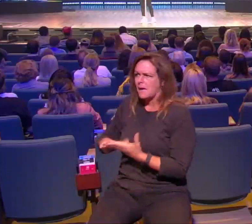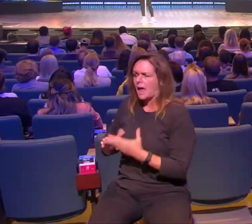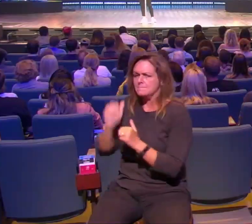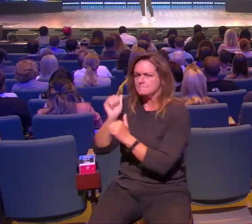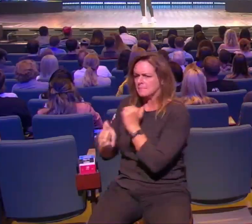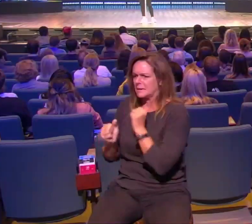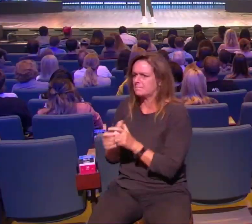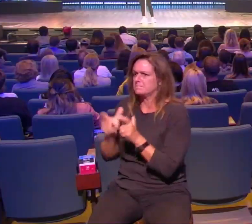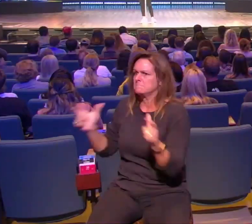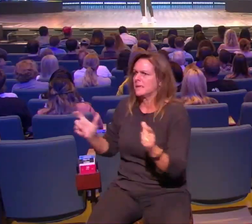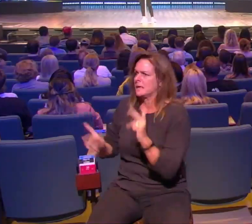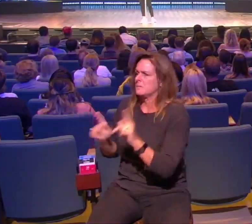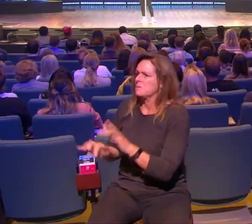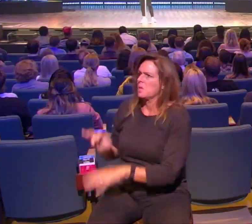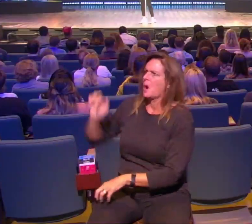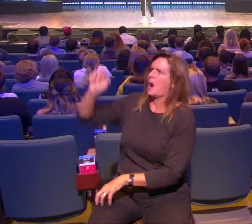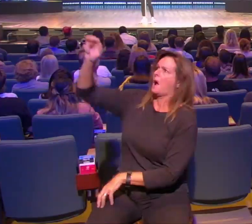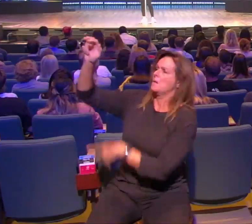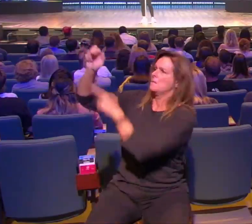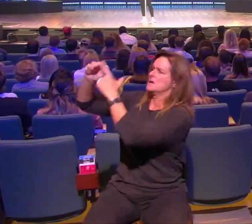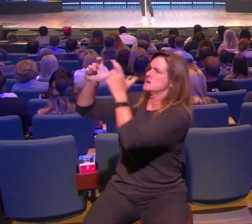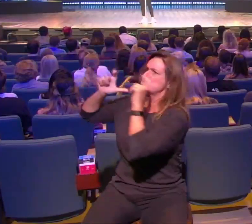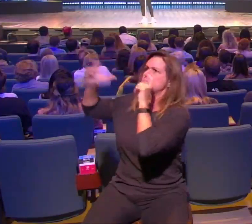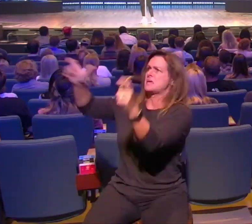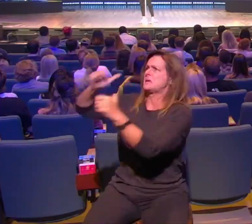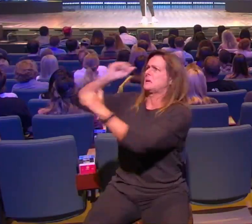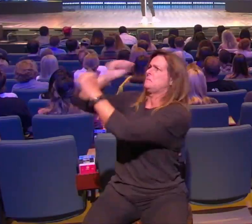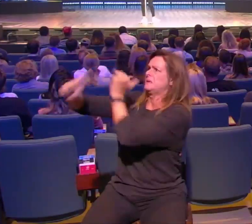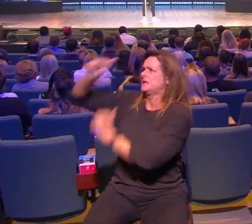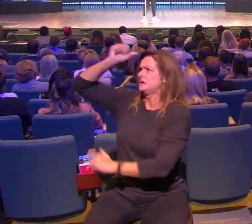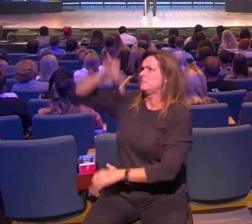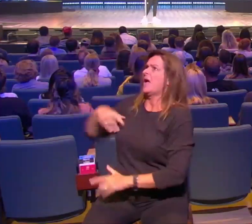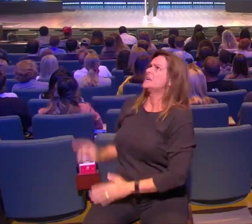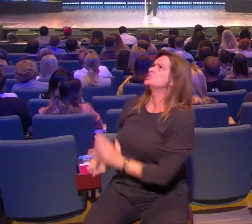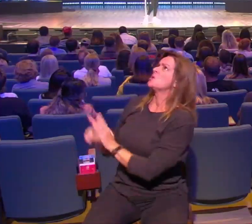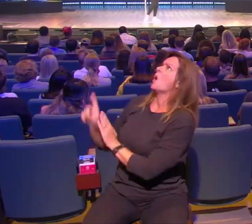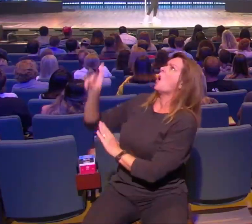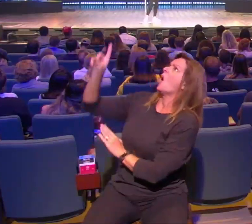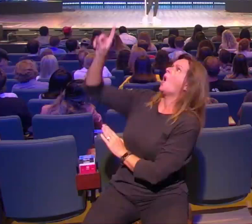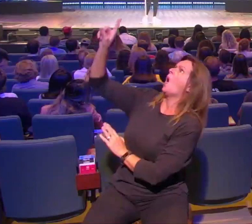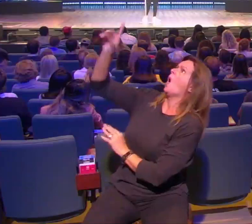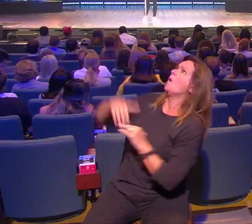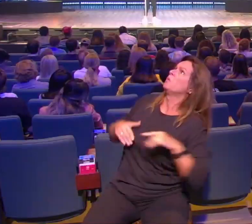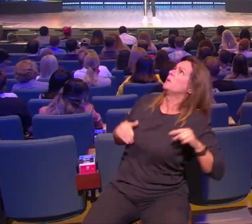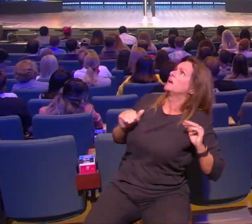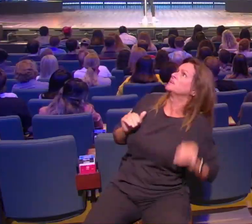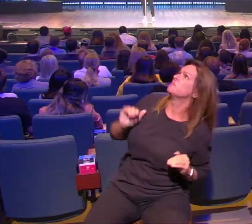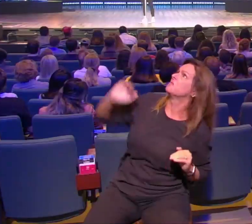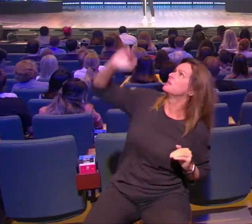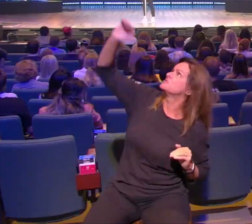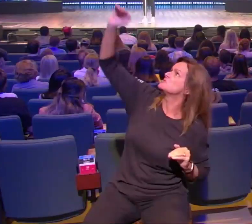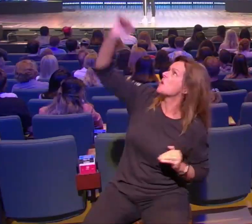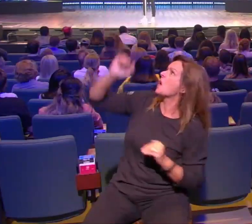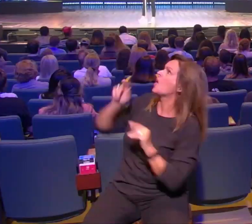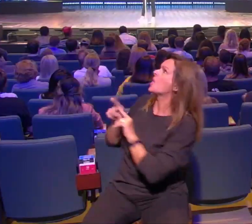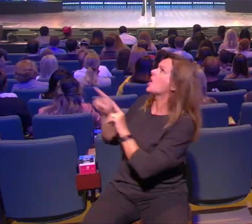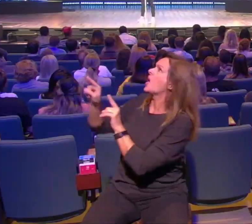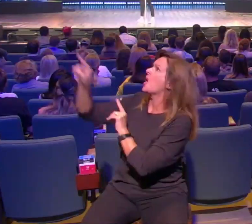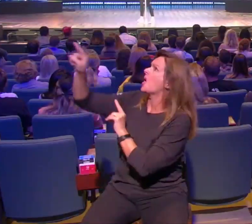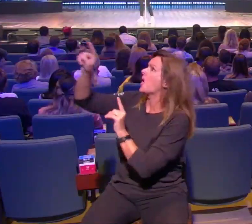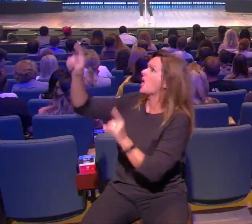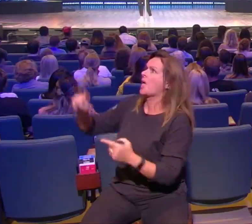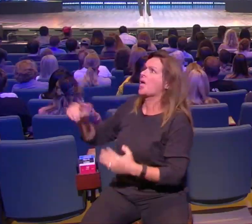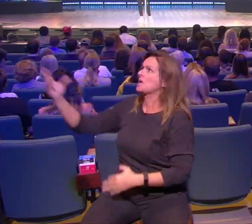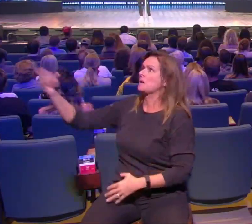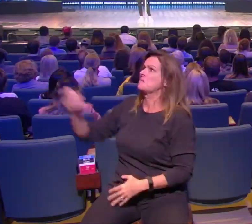their choice not to go into the Promised Land. By the way, God will honor our choice not to do what he